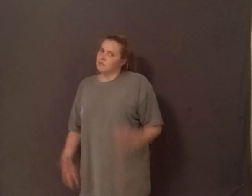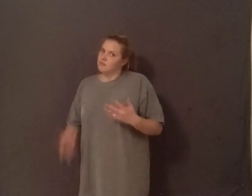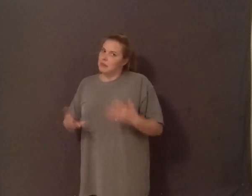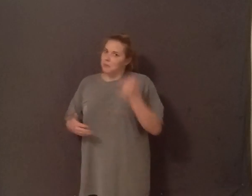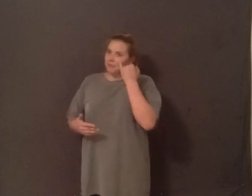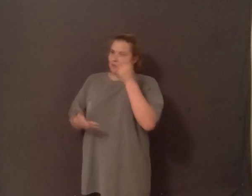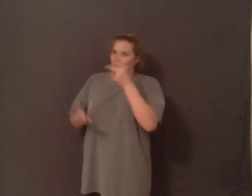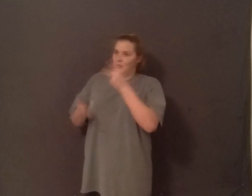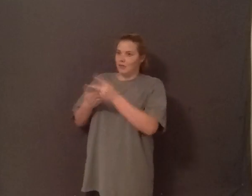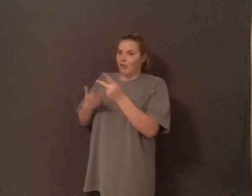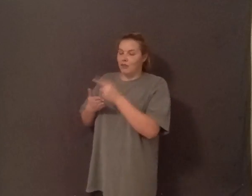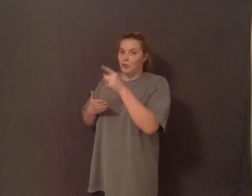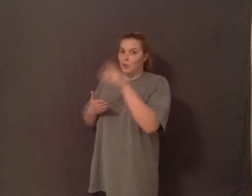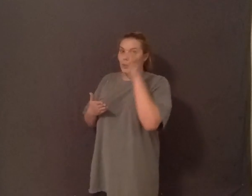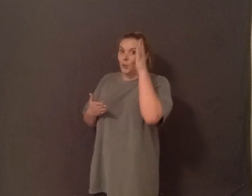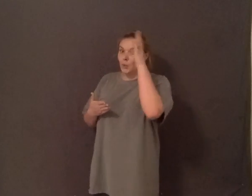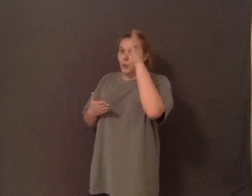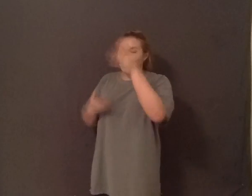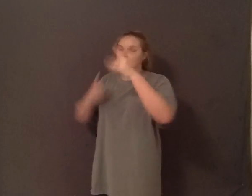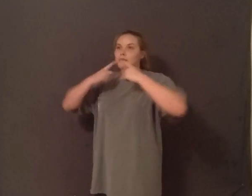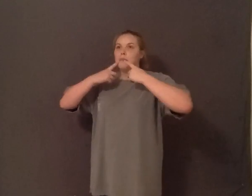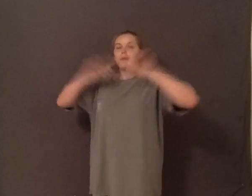job? Just because you're not good at one skill doesn't mean you won't develop